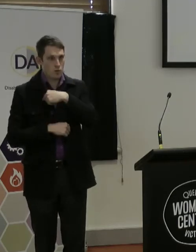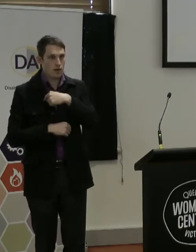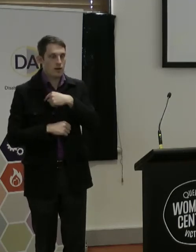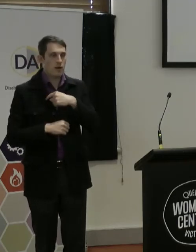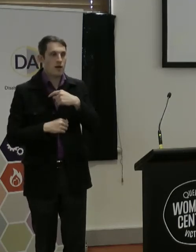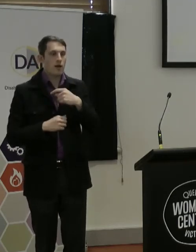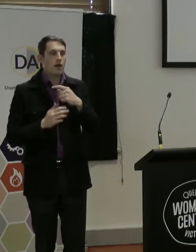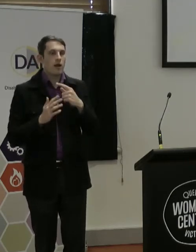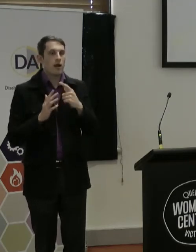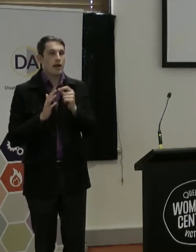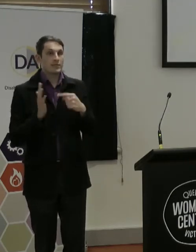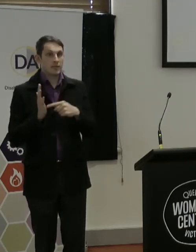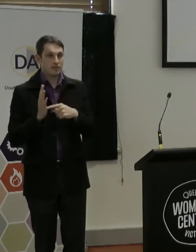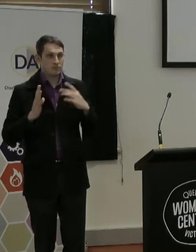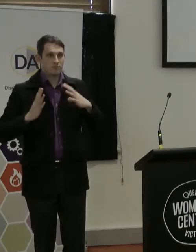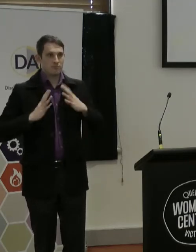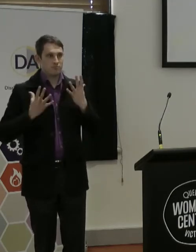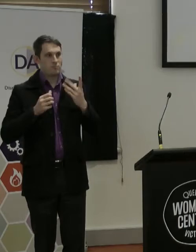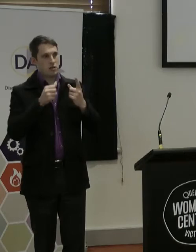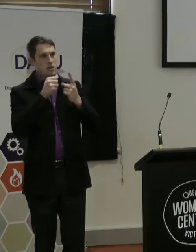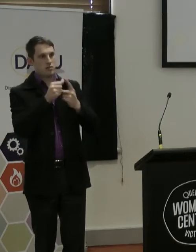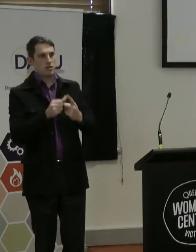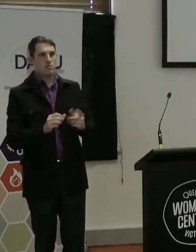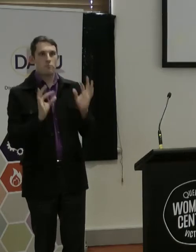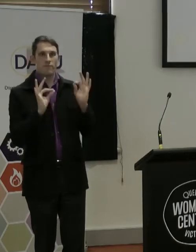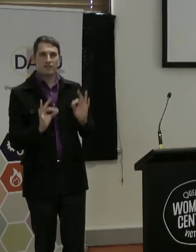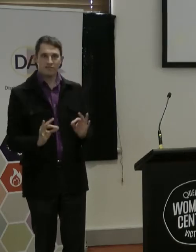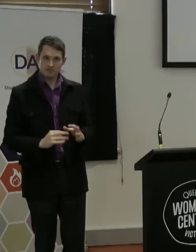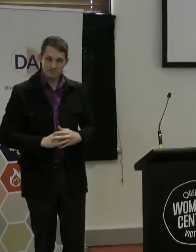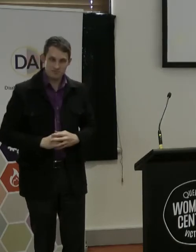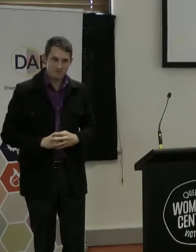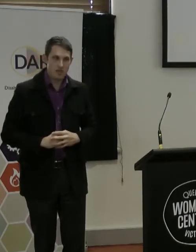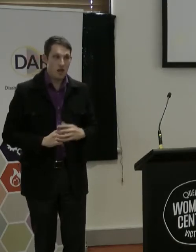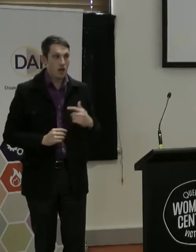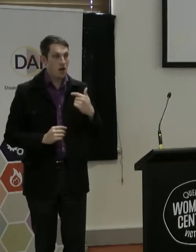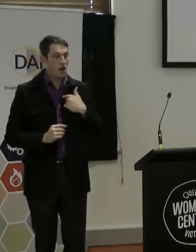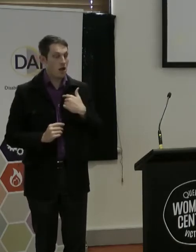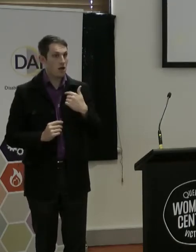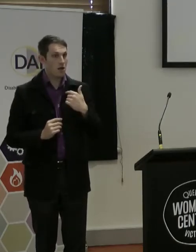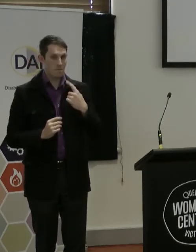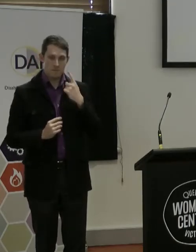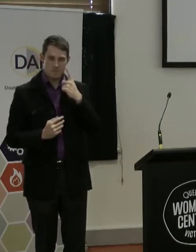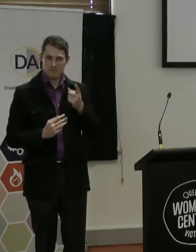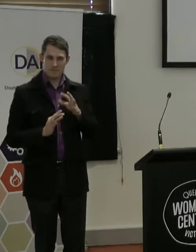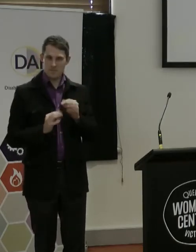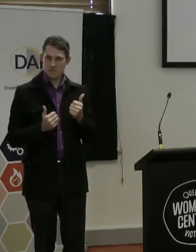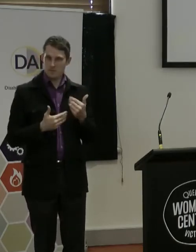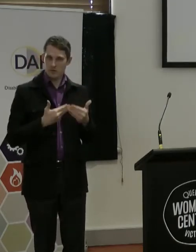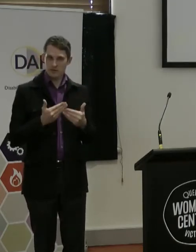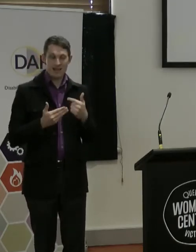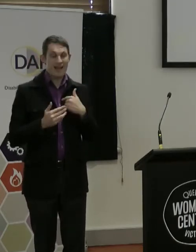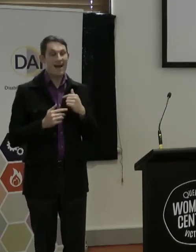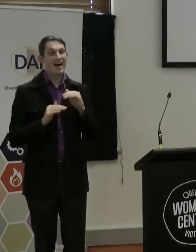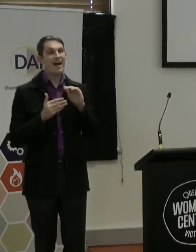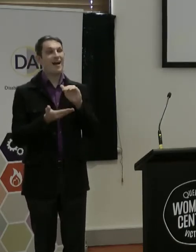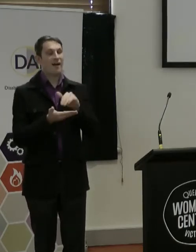and we were expected to systematically respond to each question they'd asked. I was surprised at how well this actually worked, and I think that was down to the